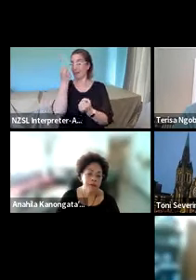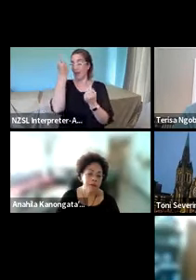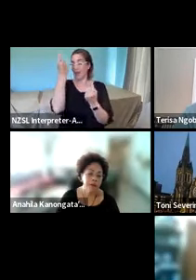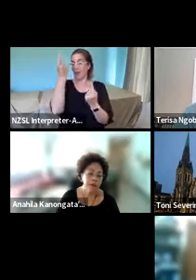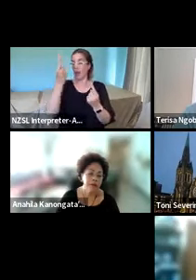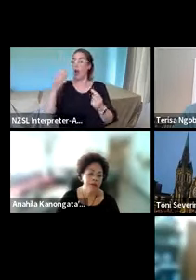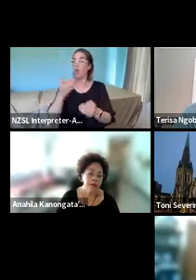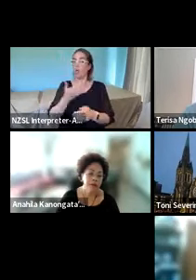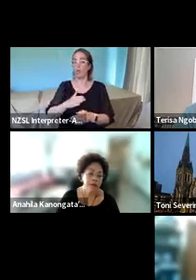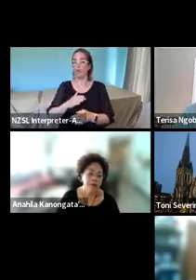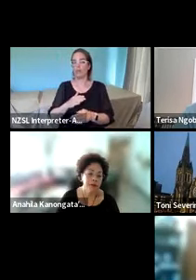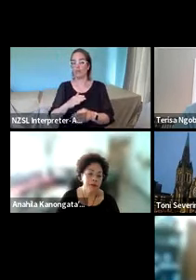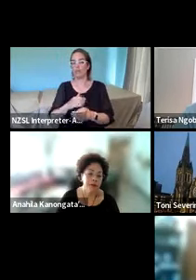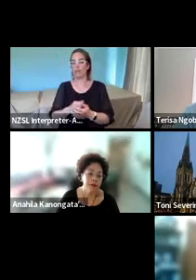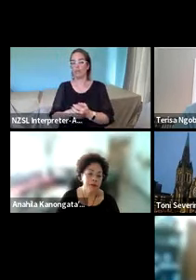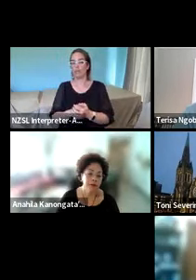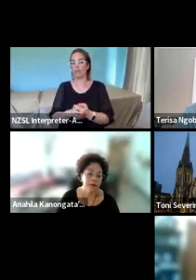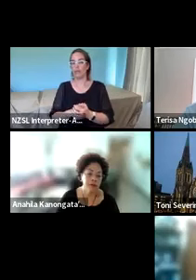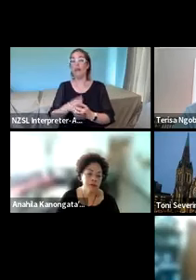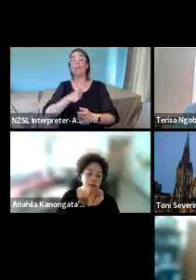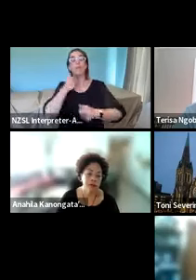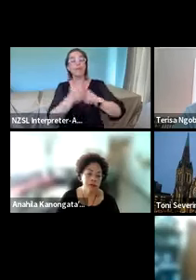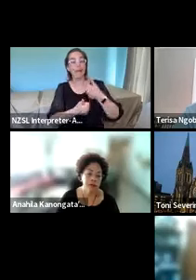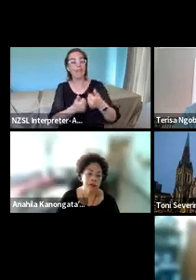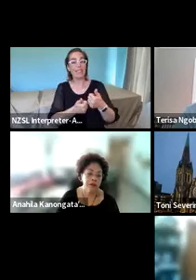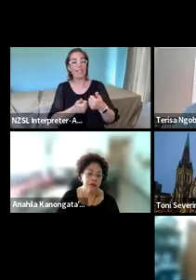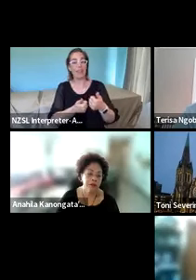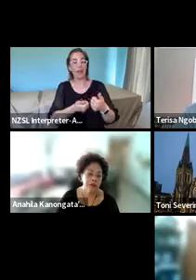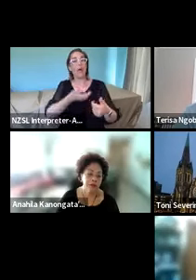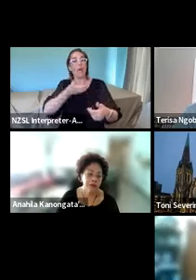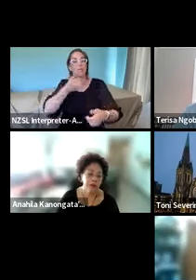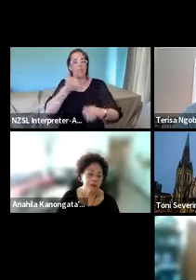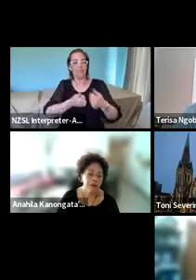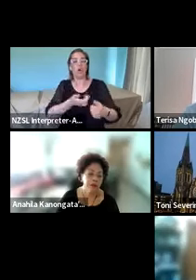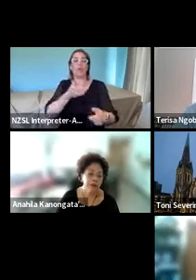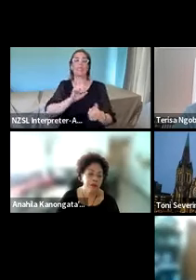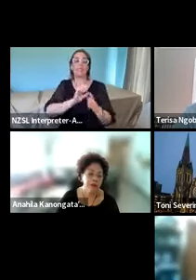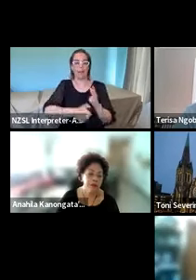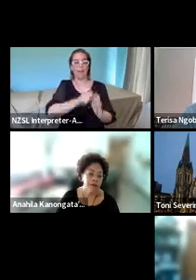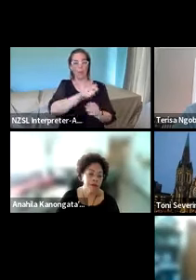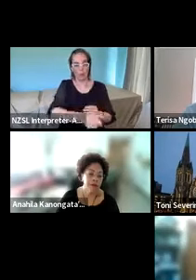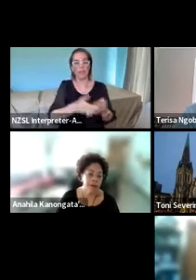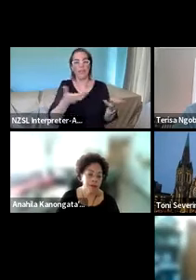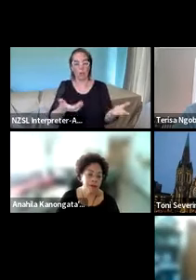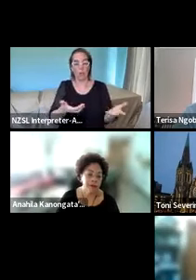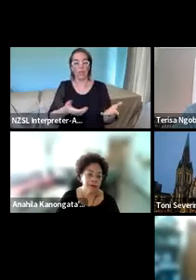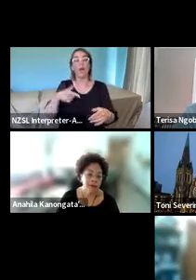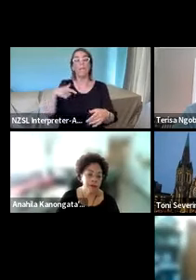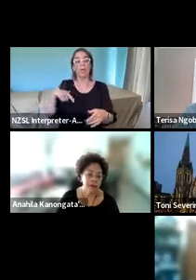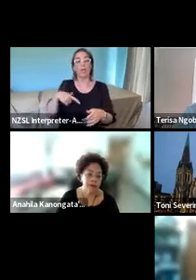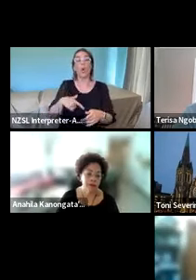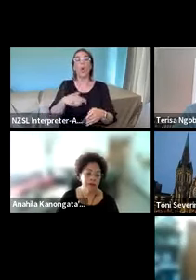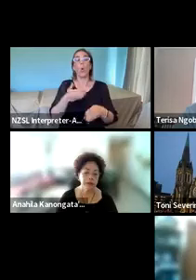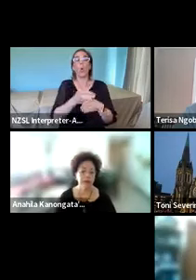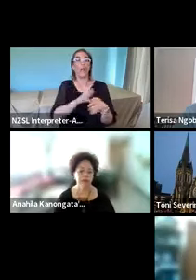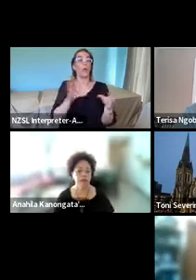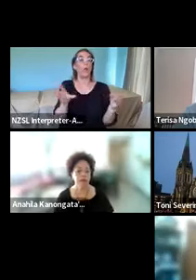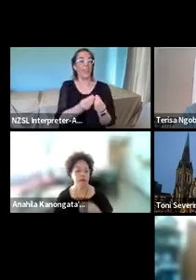strong family members. Of course, my preference would always be that it's a disabled person, because it's working with us, not for us, Yes. as